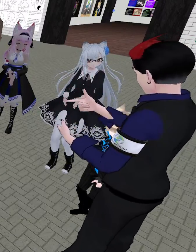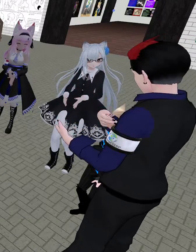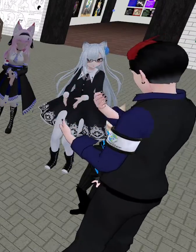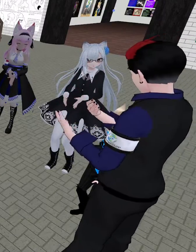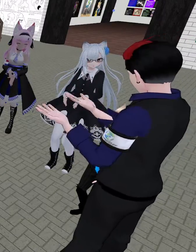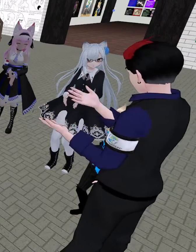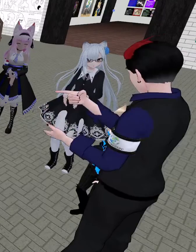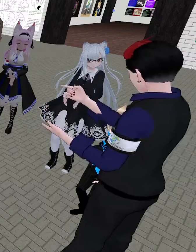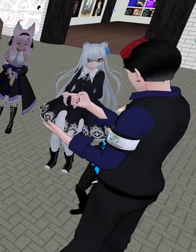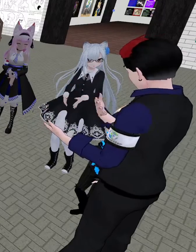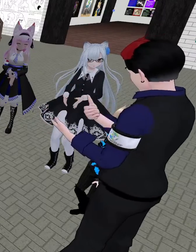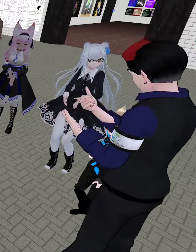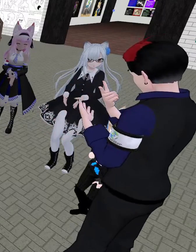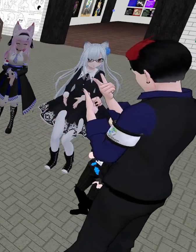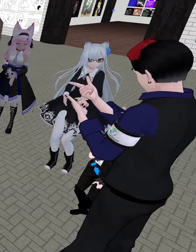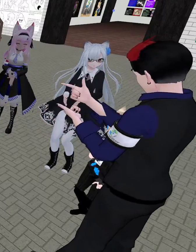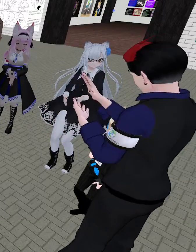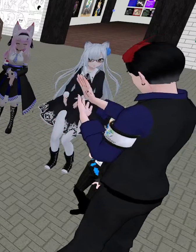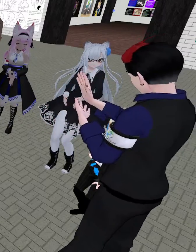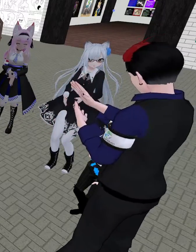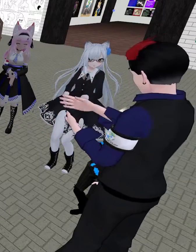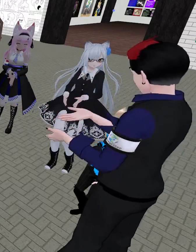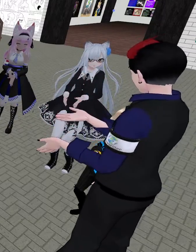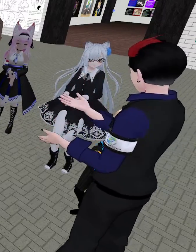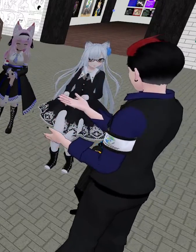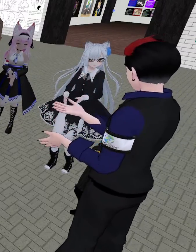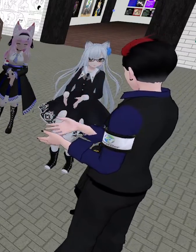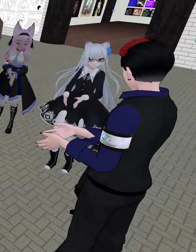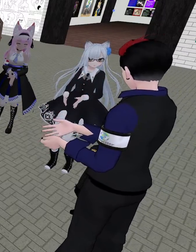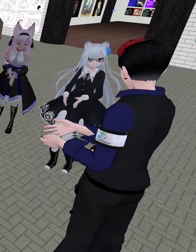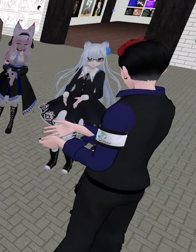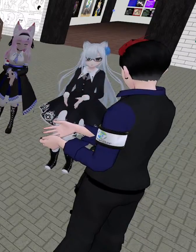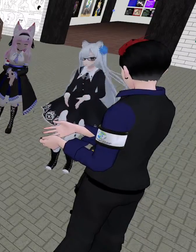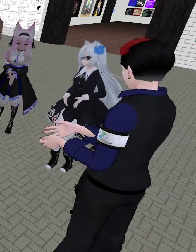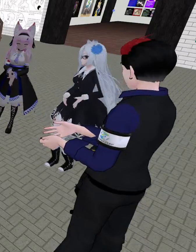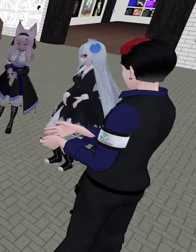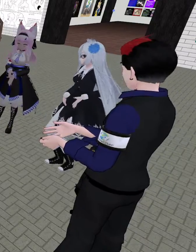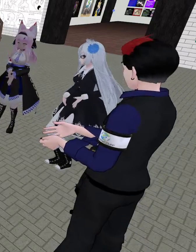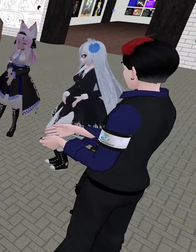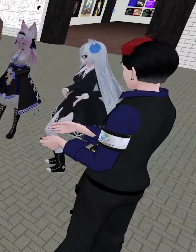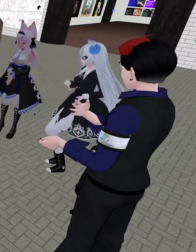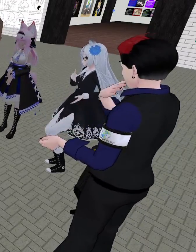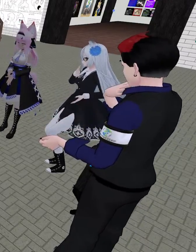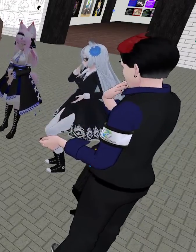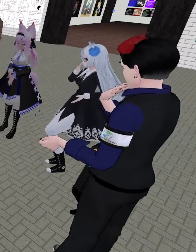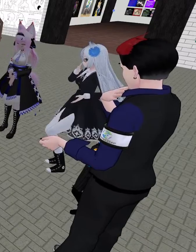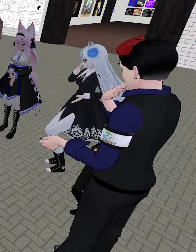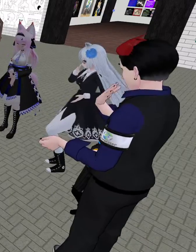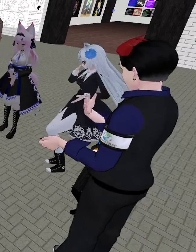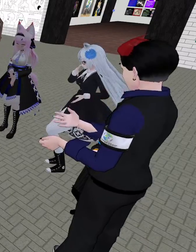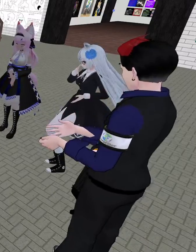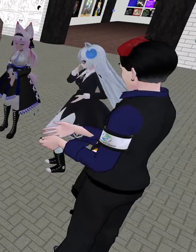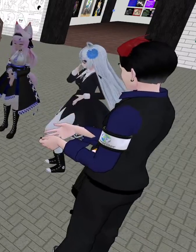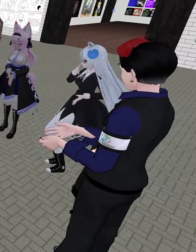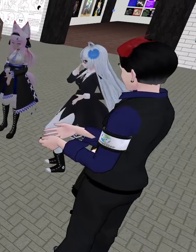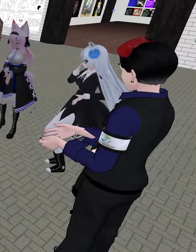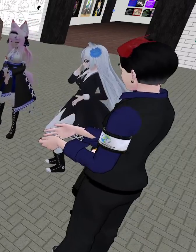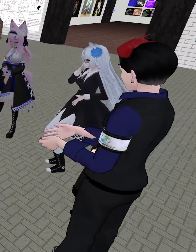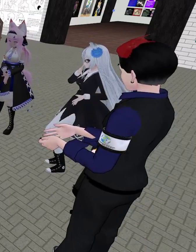But I was trying to figure out the differences between the letter M and the letter N in this ASL alphabet. If a movie has